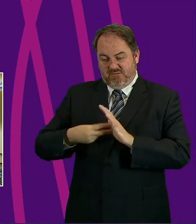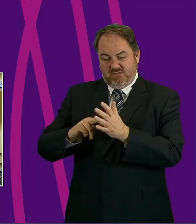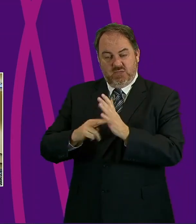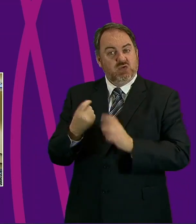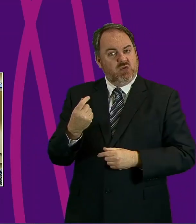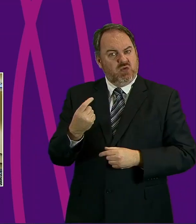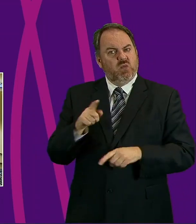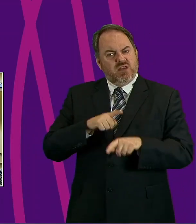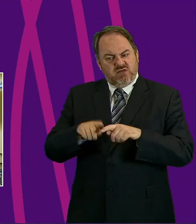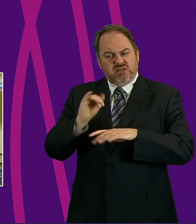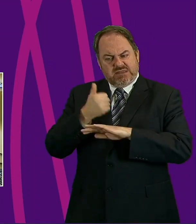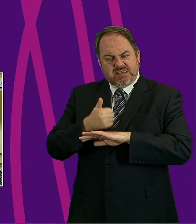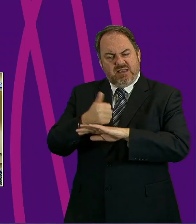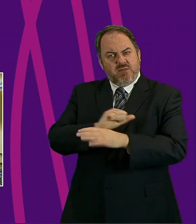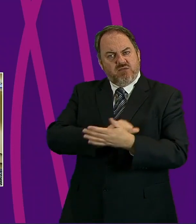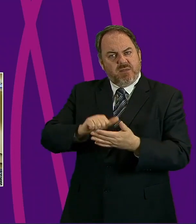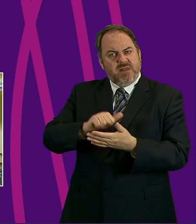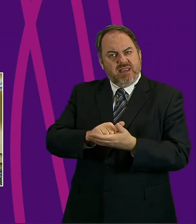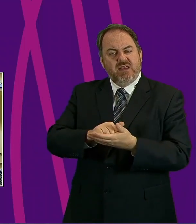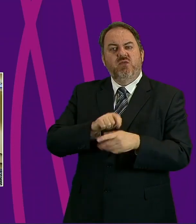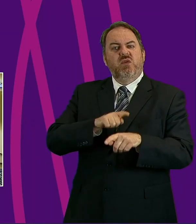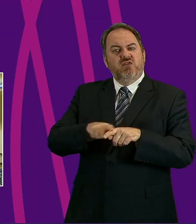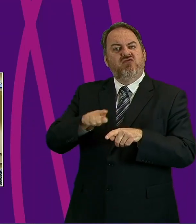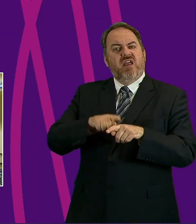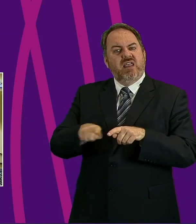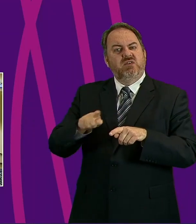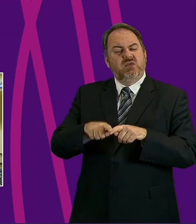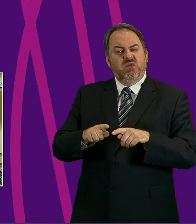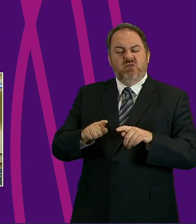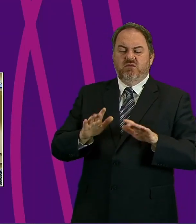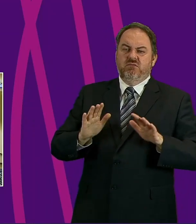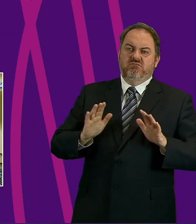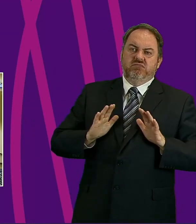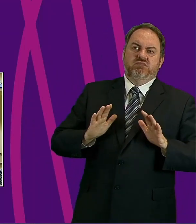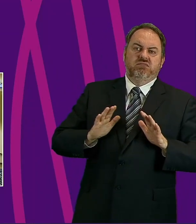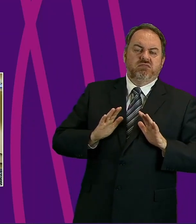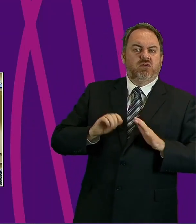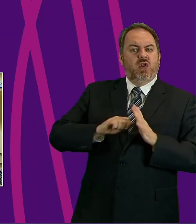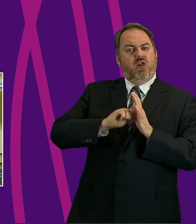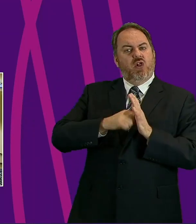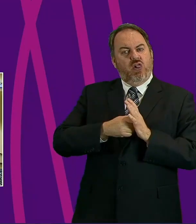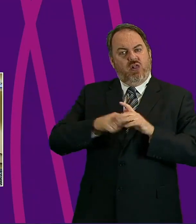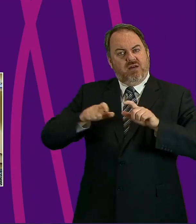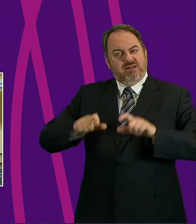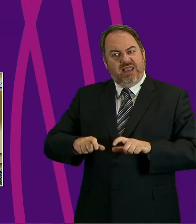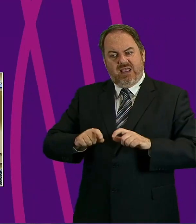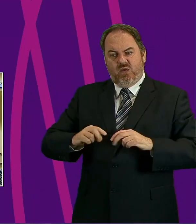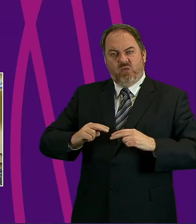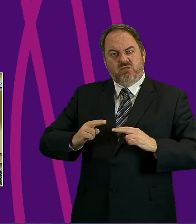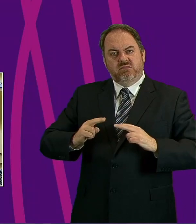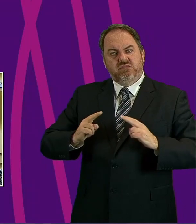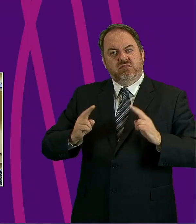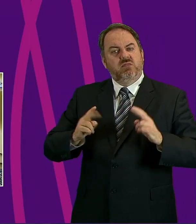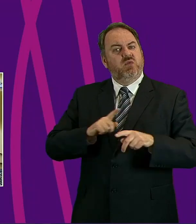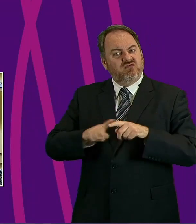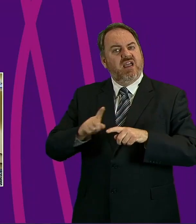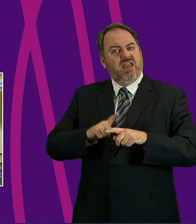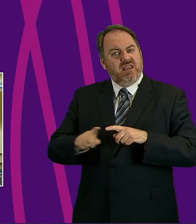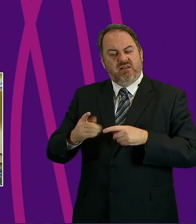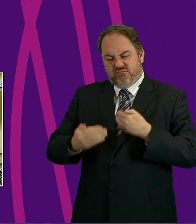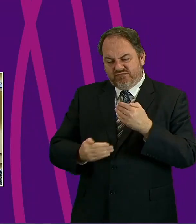to start lifting restrictions. We are taking a range of measures, adapting those as we learn more about this virus to